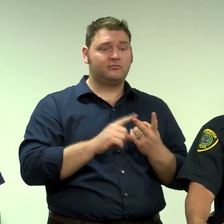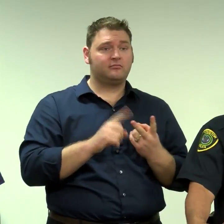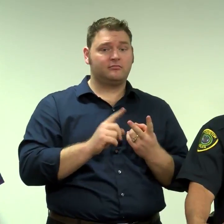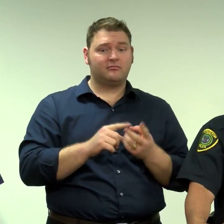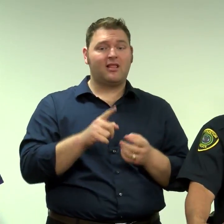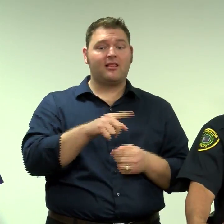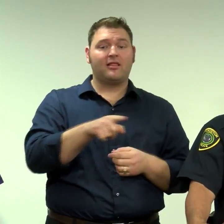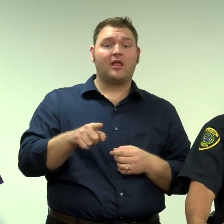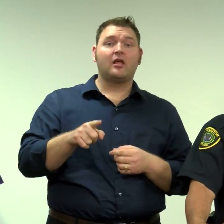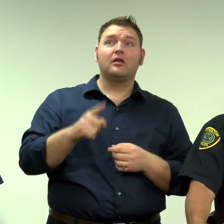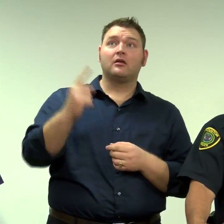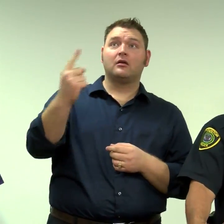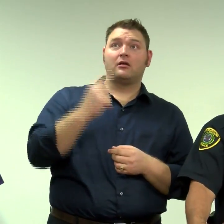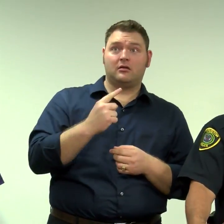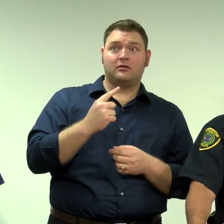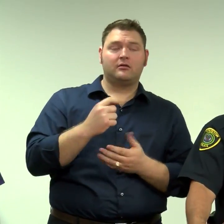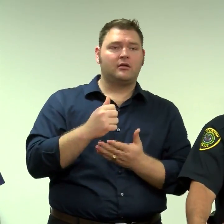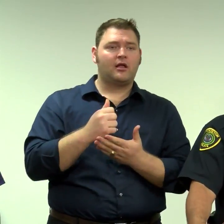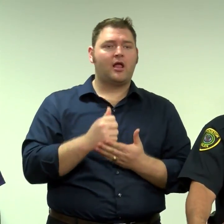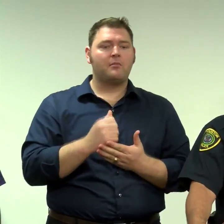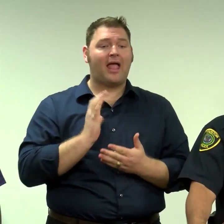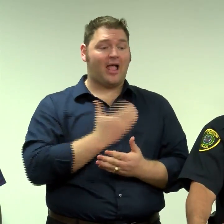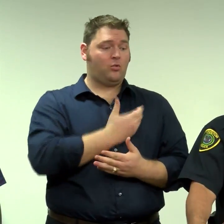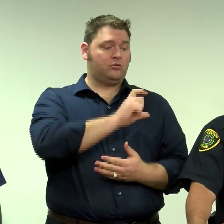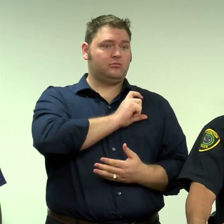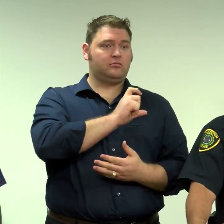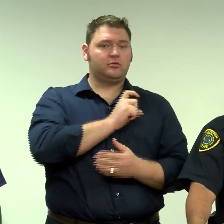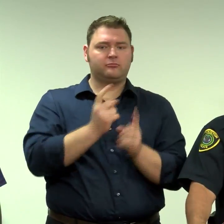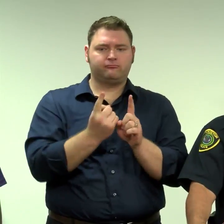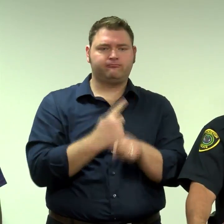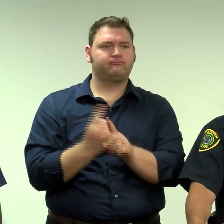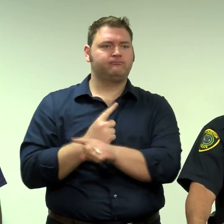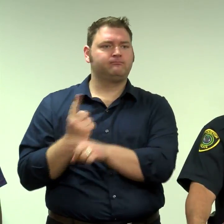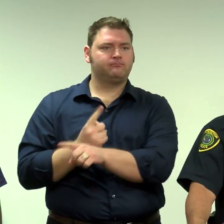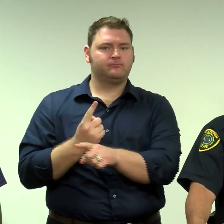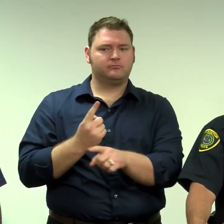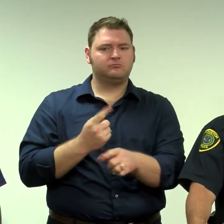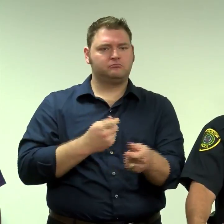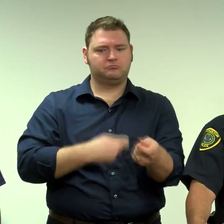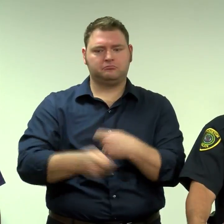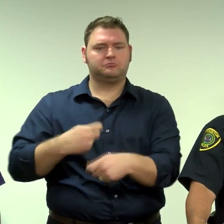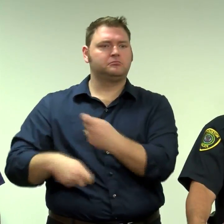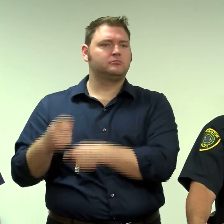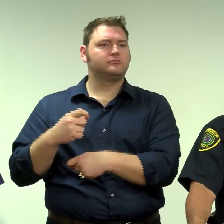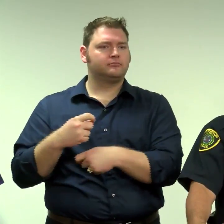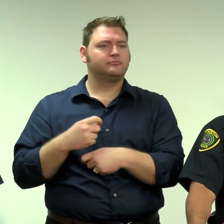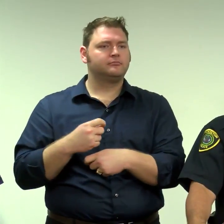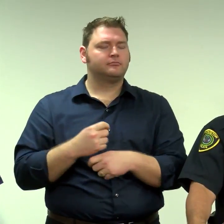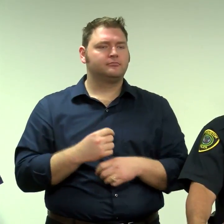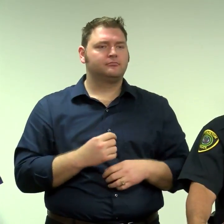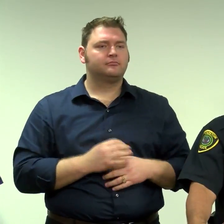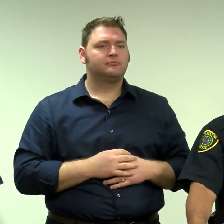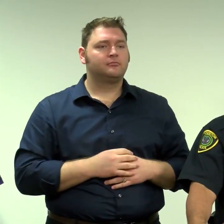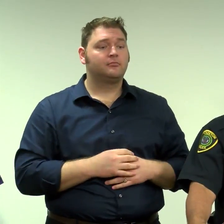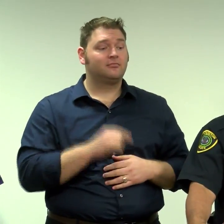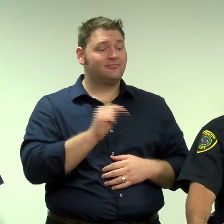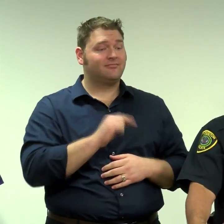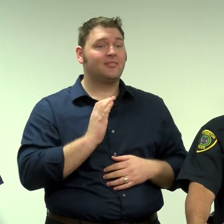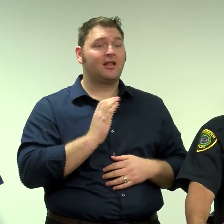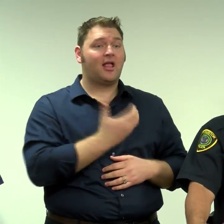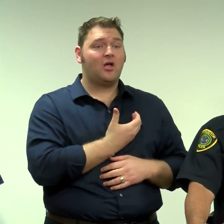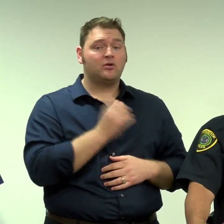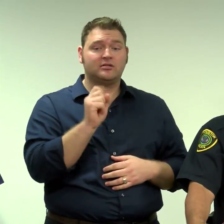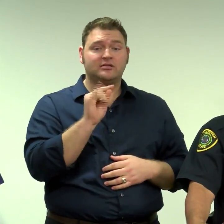We will not be reducing our posture. Our officers continue to sleep in the stations. They will be continuing to sleep in these